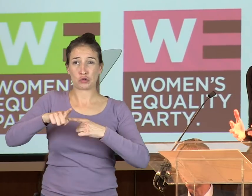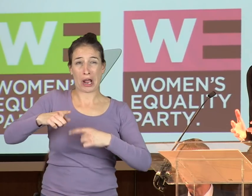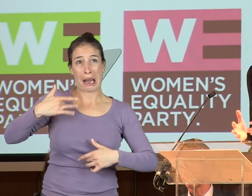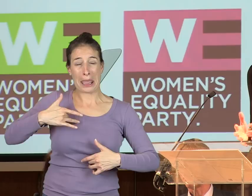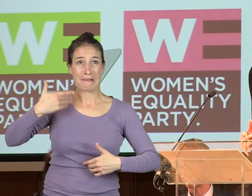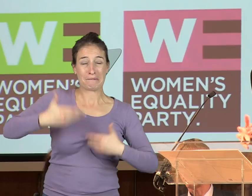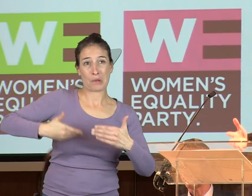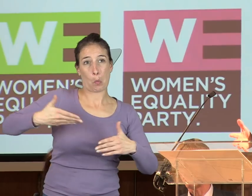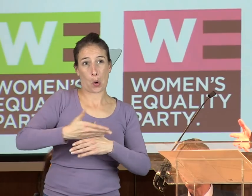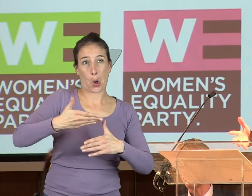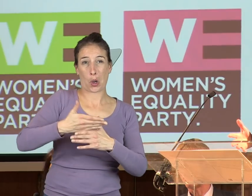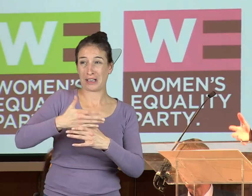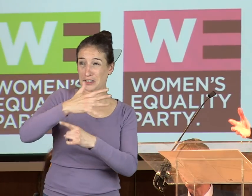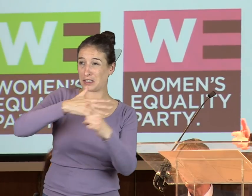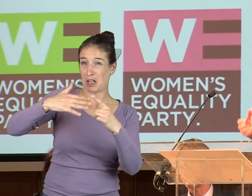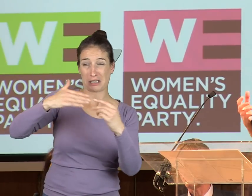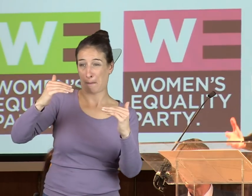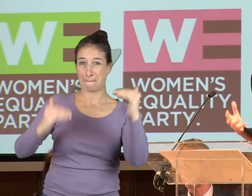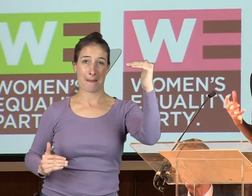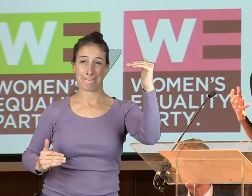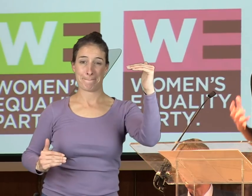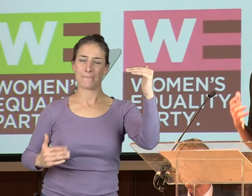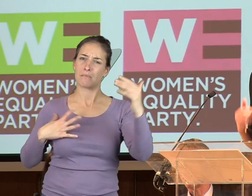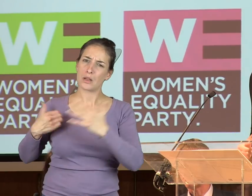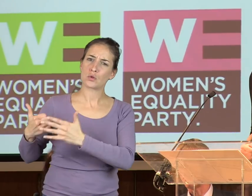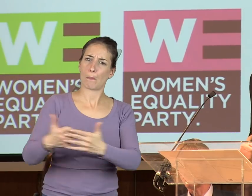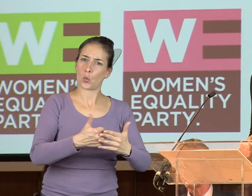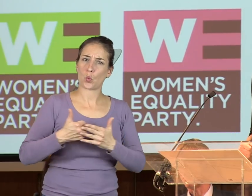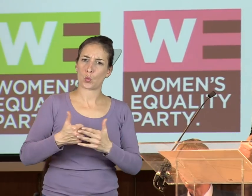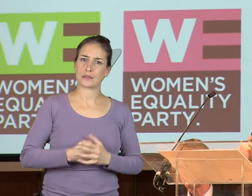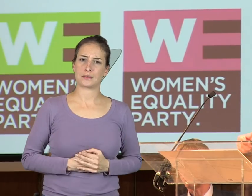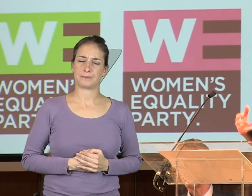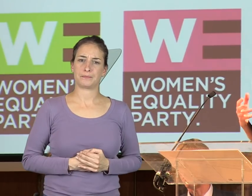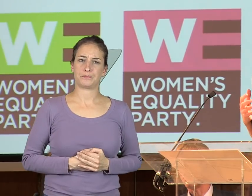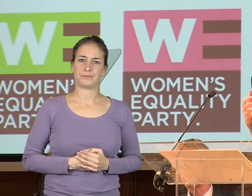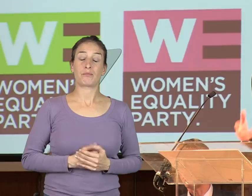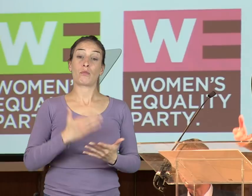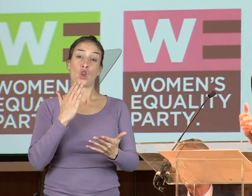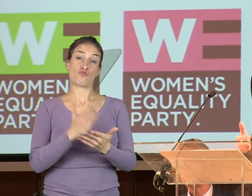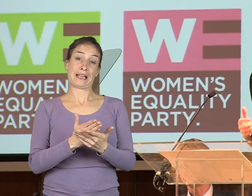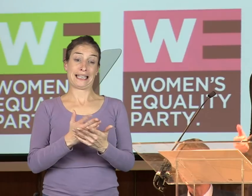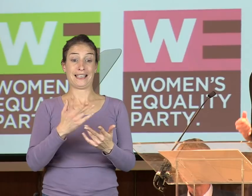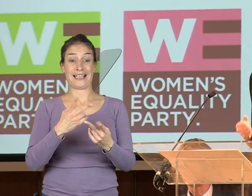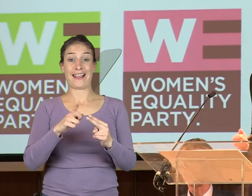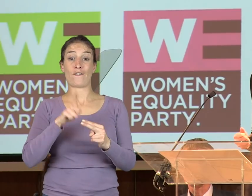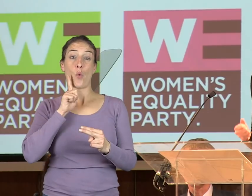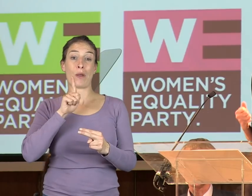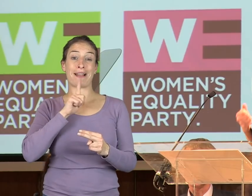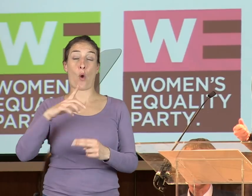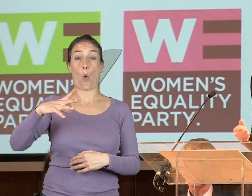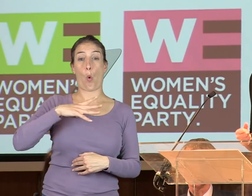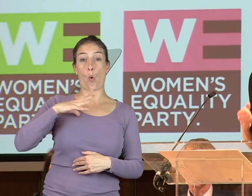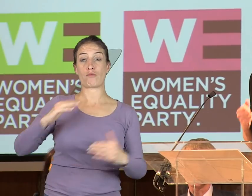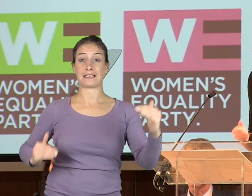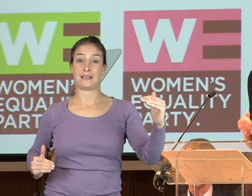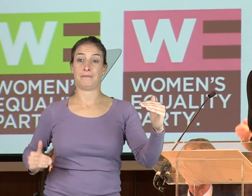problems I've outlined this morning would not be so profound if women were equal decision makers in the United Kingdom, if they were proportionately represented in politics